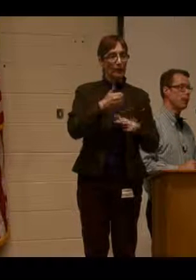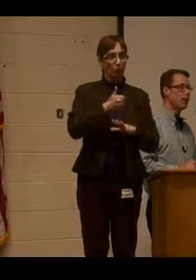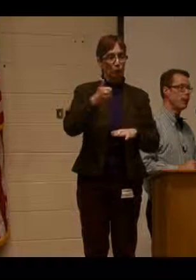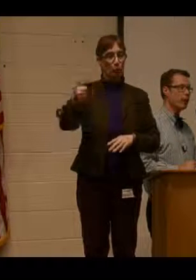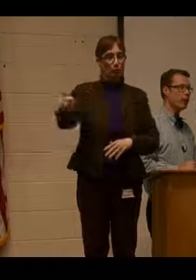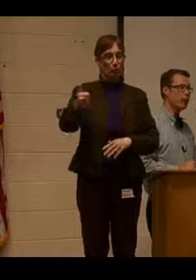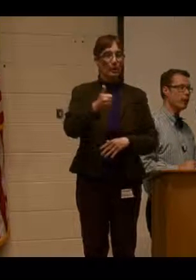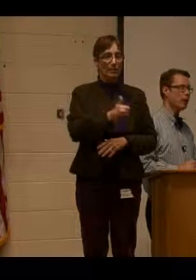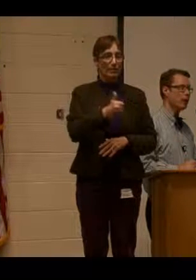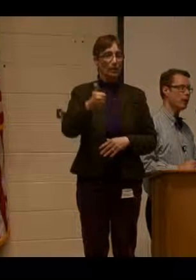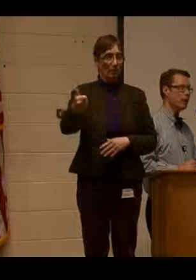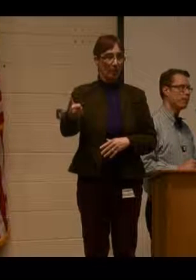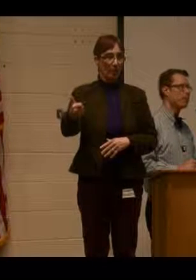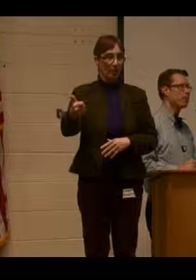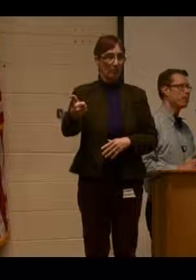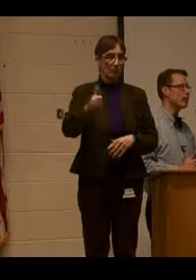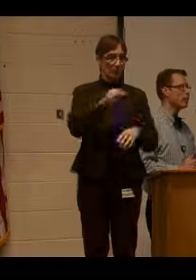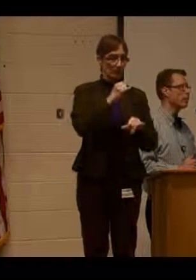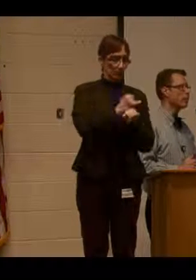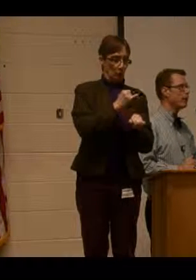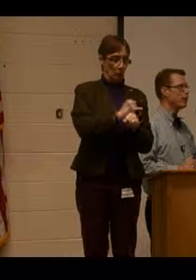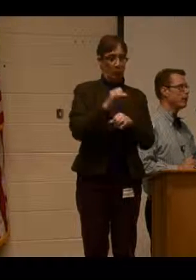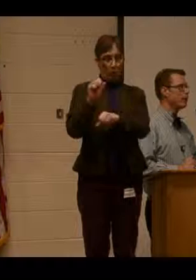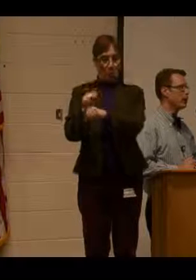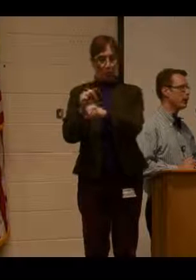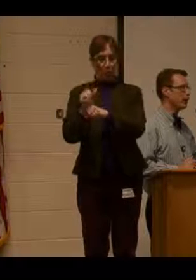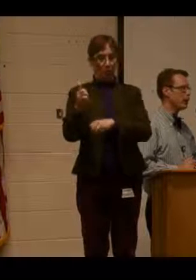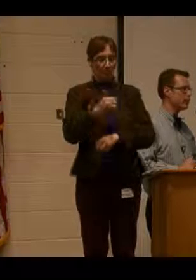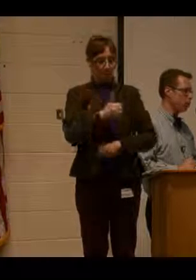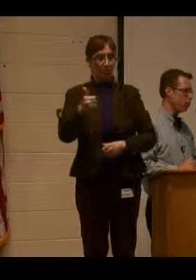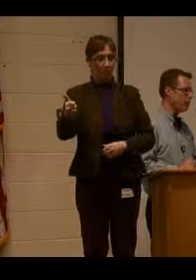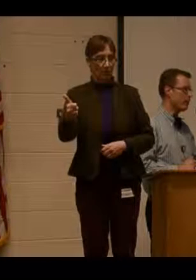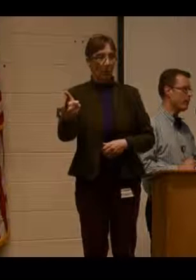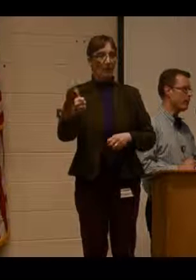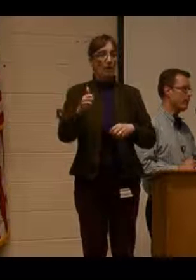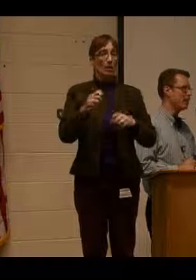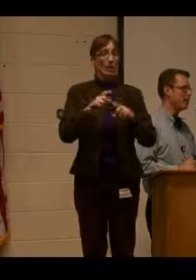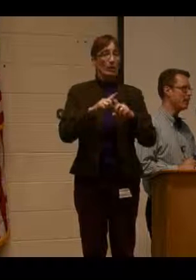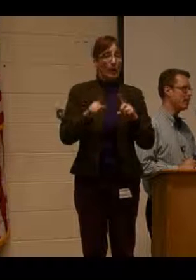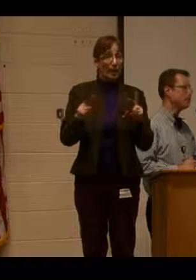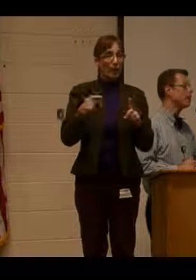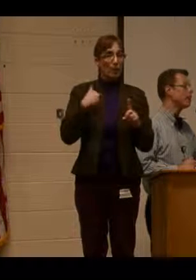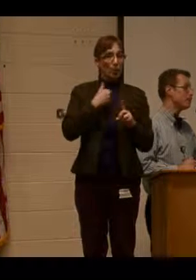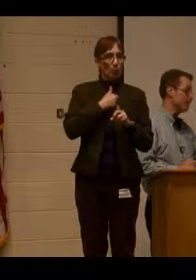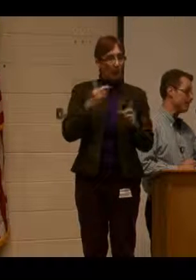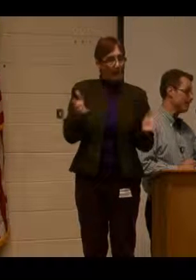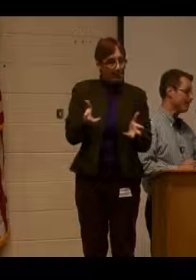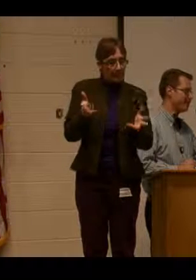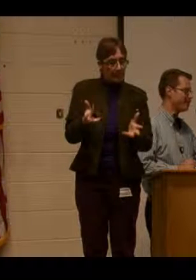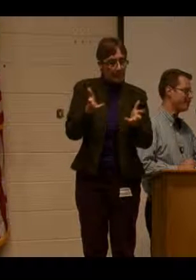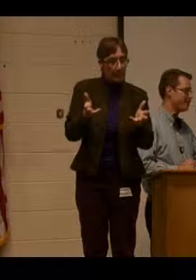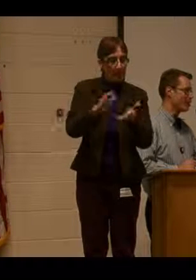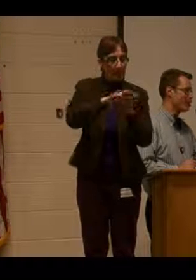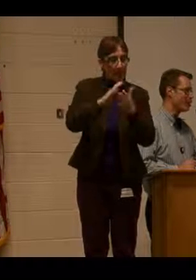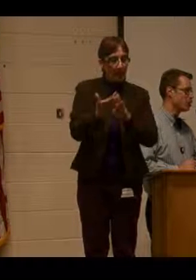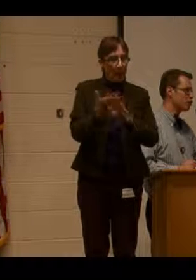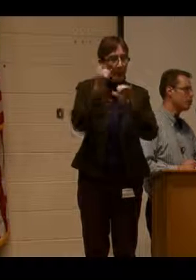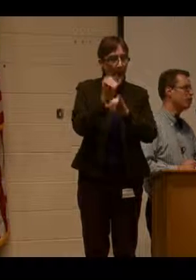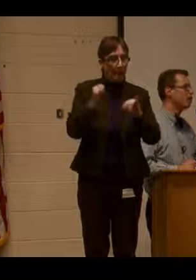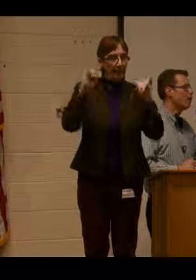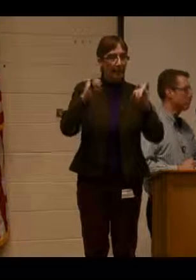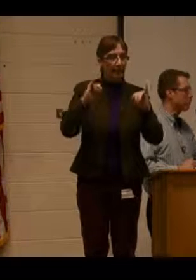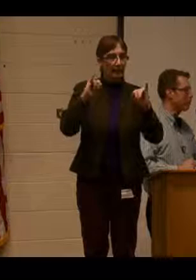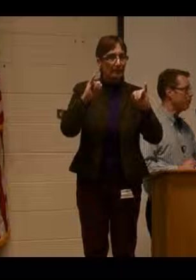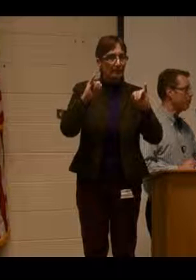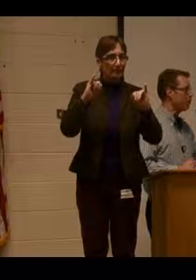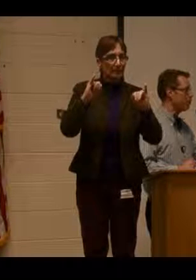But then we support them in becoming independent in their transportation. For example, the first month